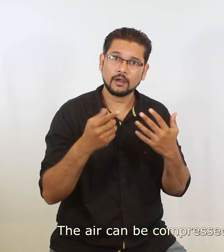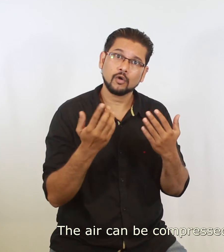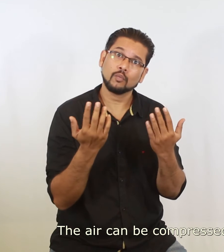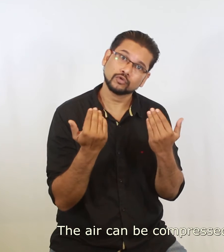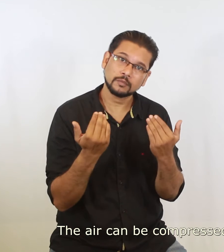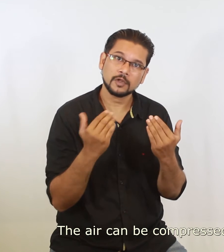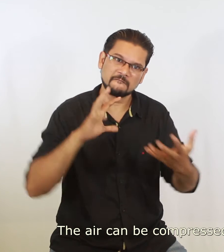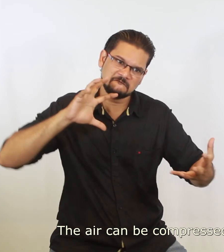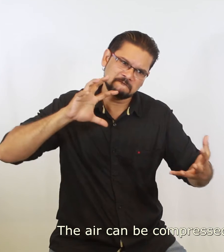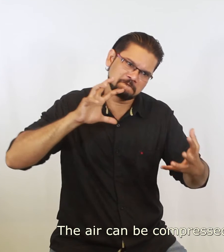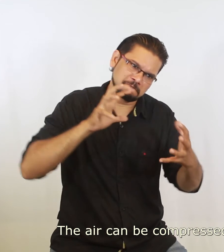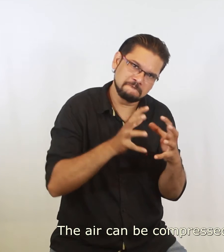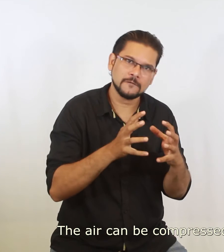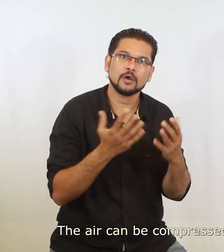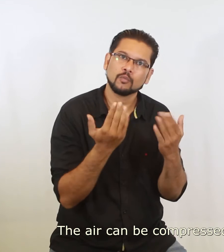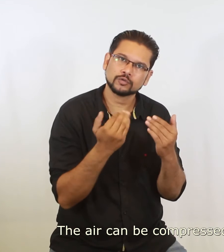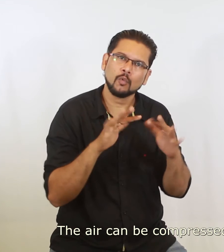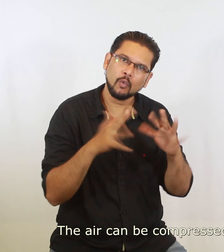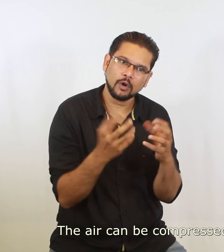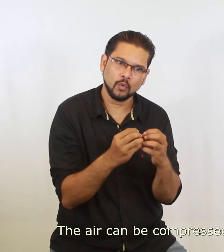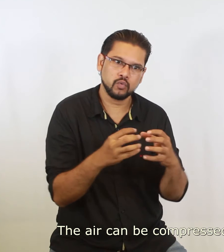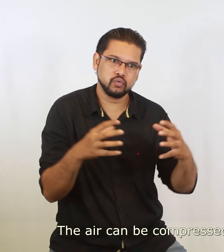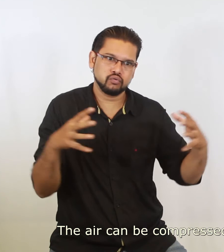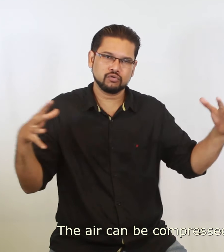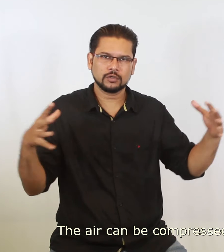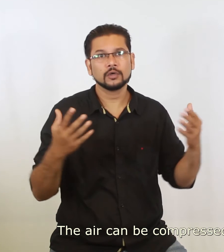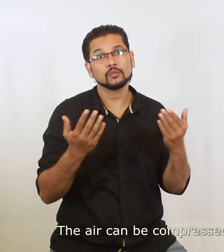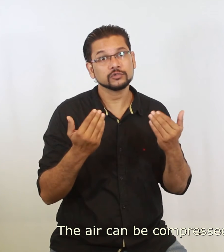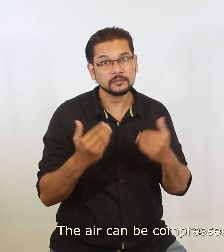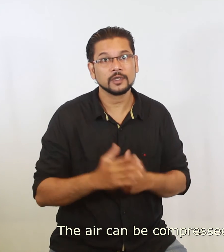The air can be compressed or expanded.